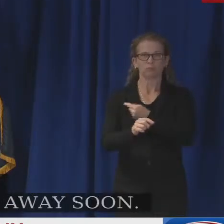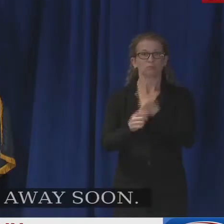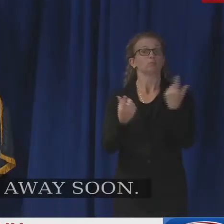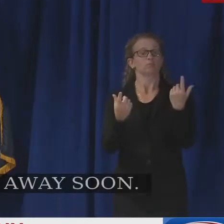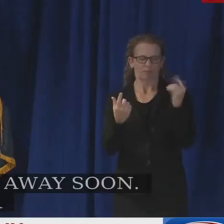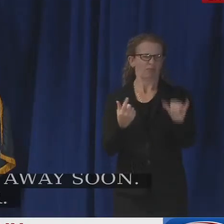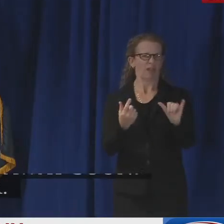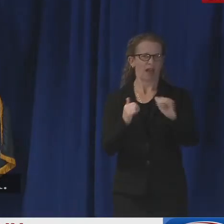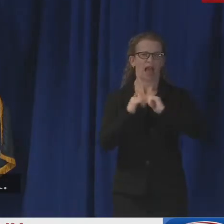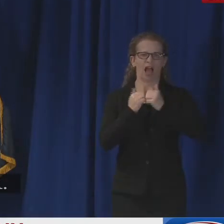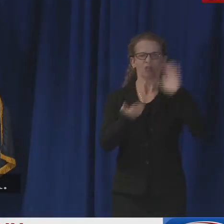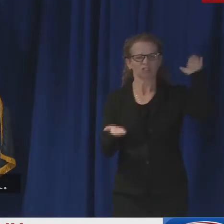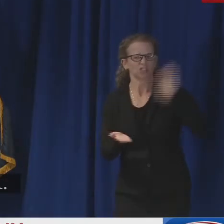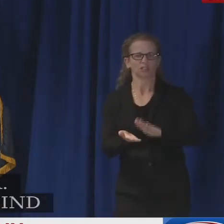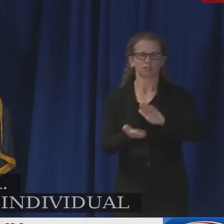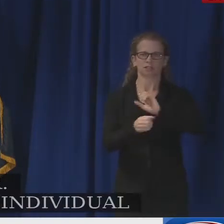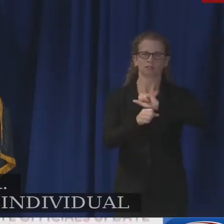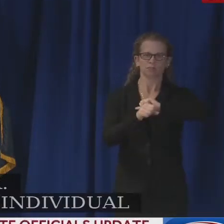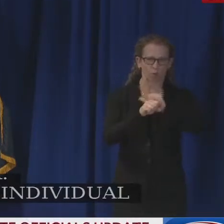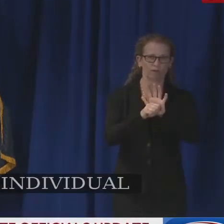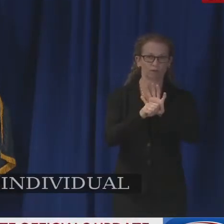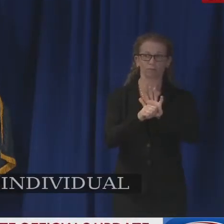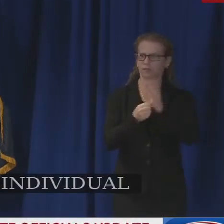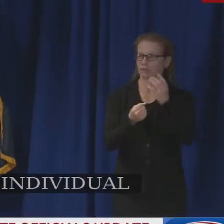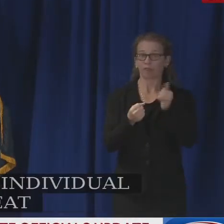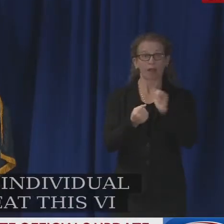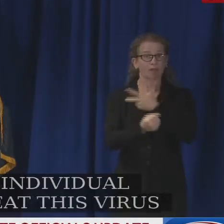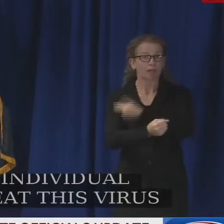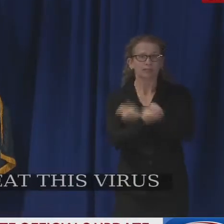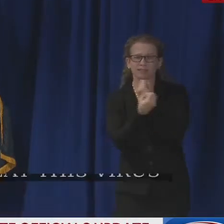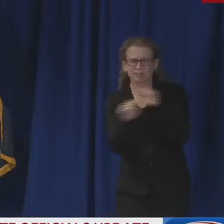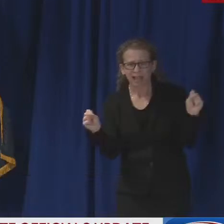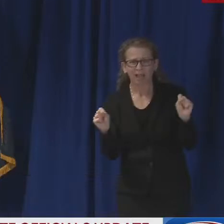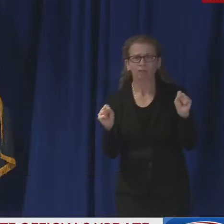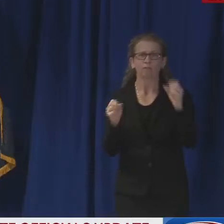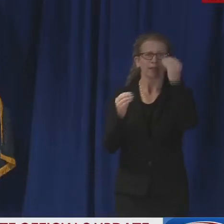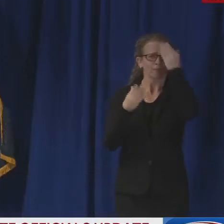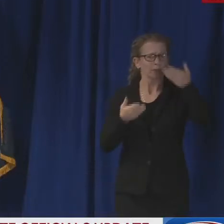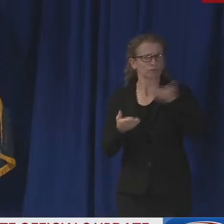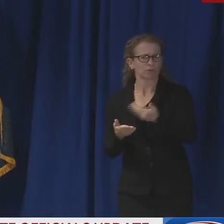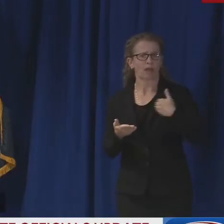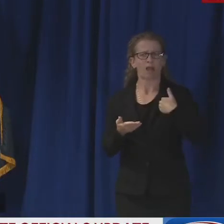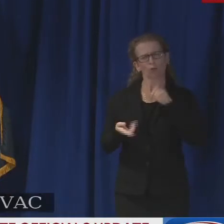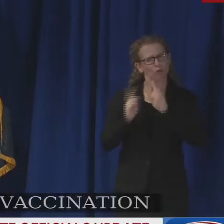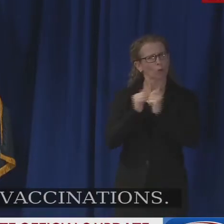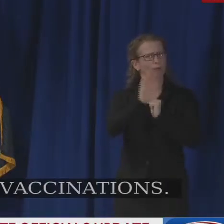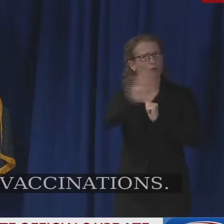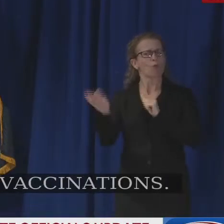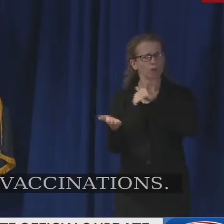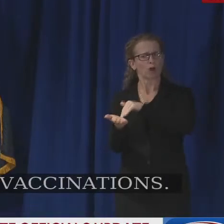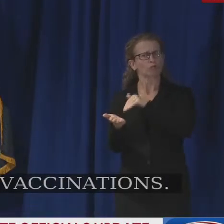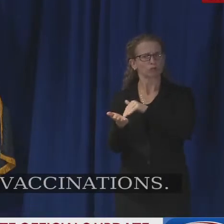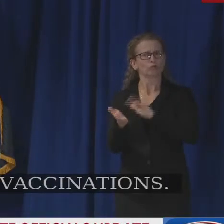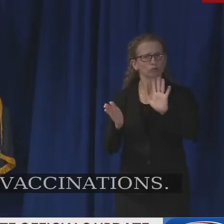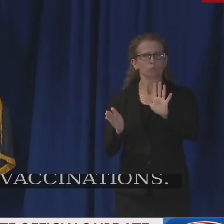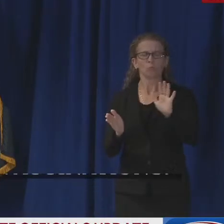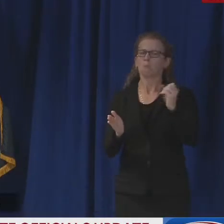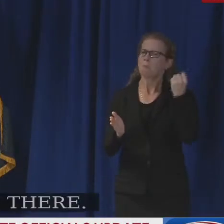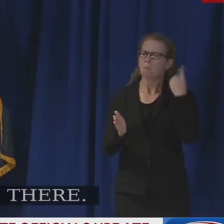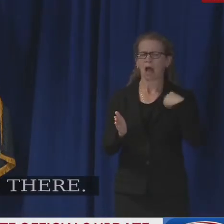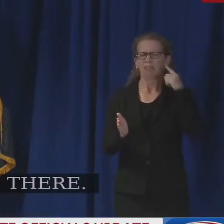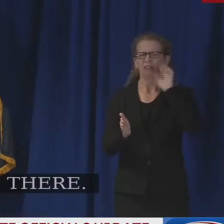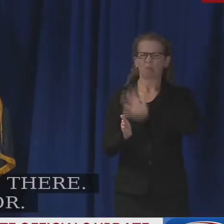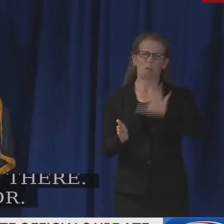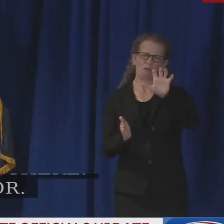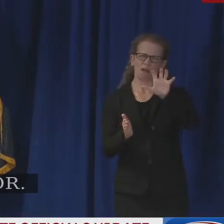it with the vaccinations. It's safe. The information is there. Talk to your doctor. I think there's about 500 locations, ways to